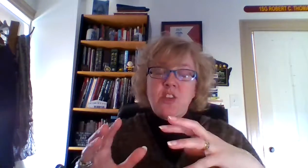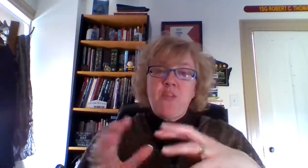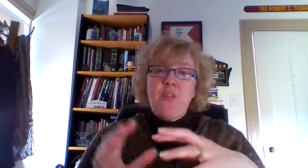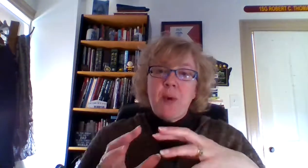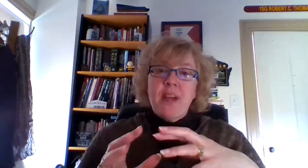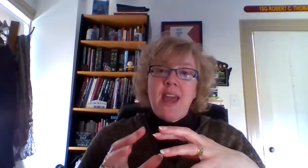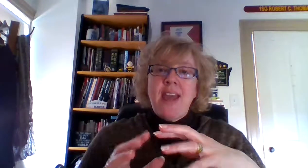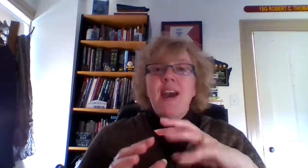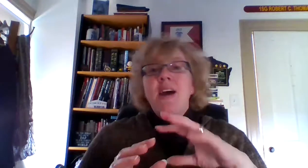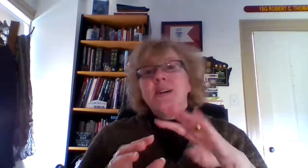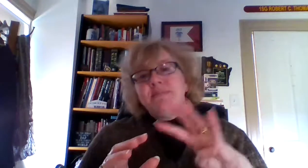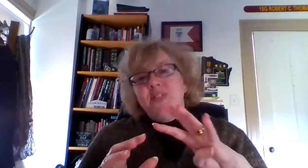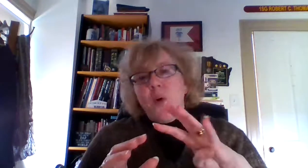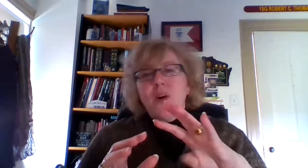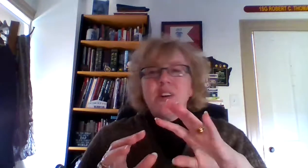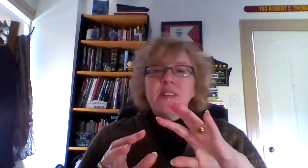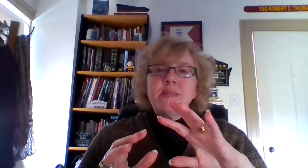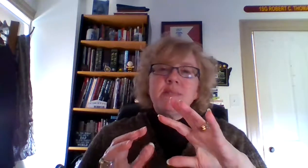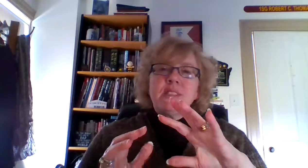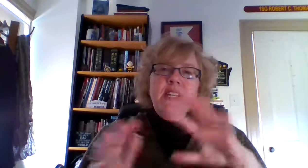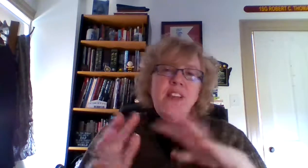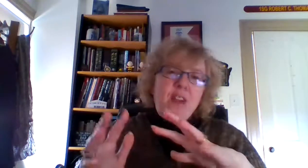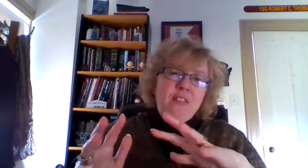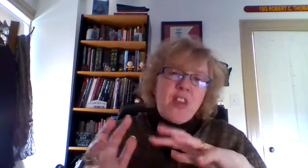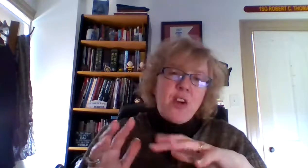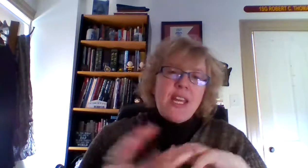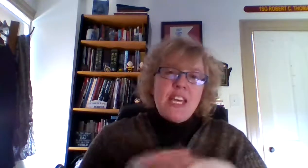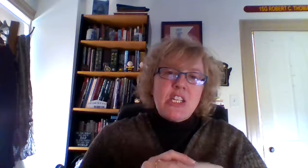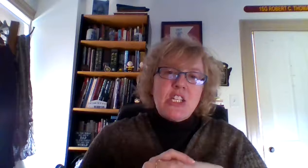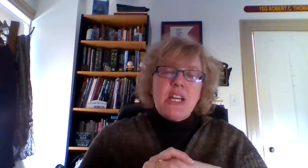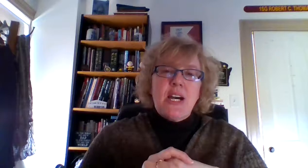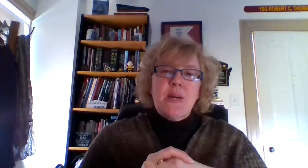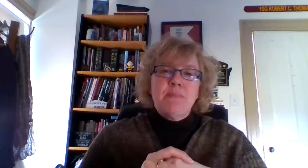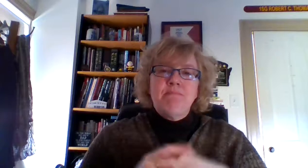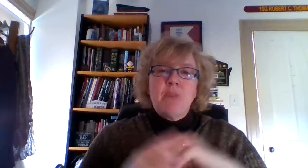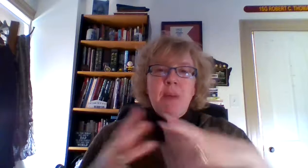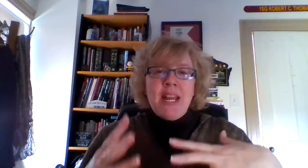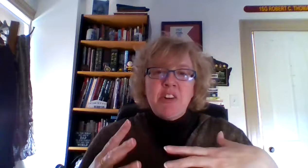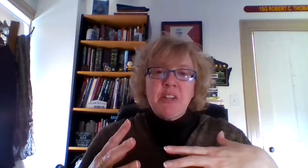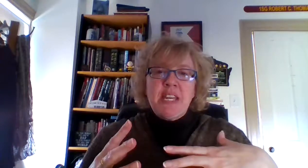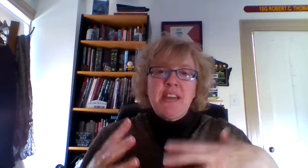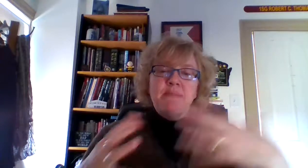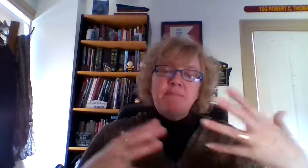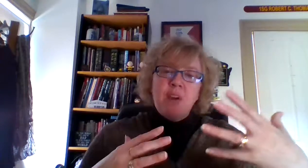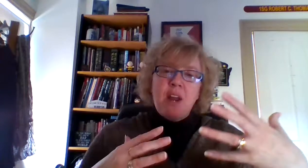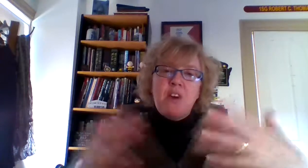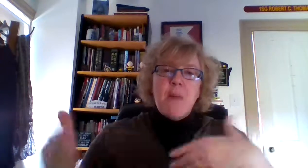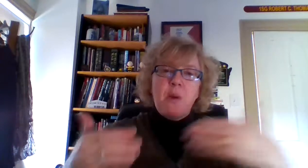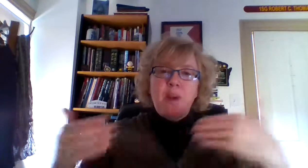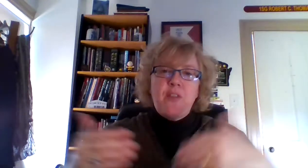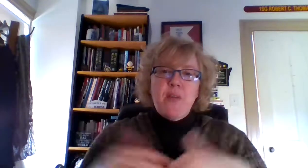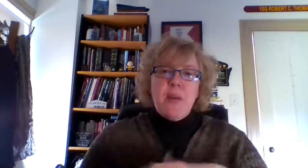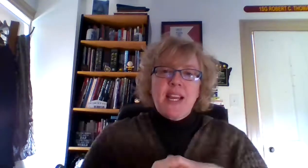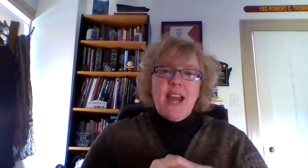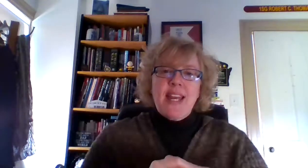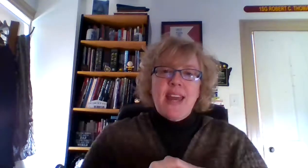for Monday till like 5:30-ish. We might end early, whatever. I'm going to wait for everybody to kind of get